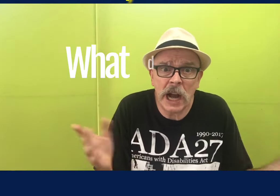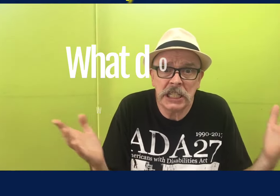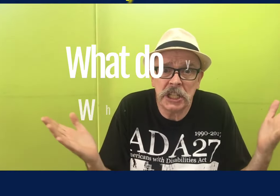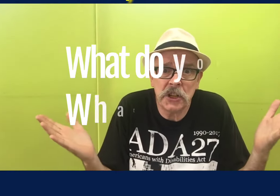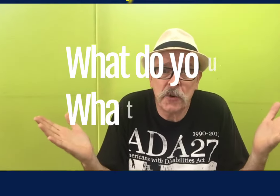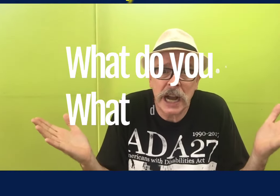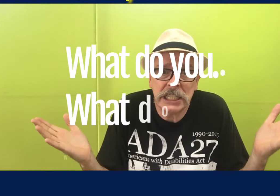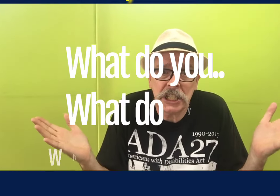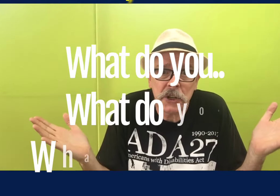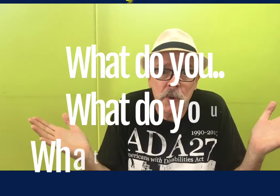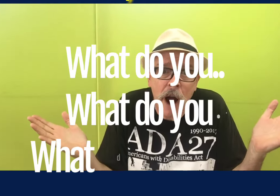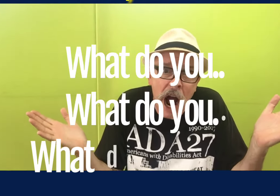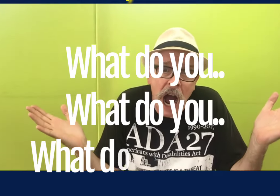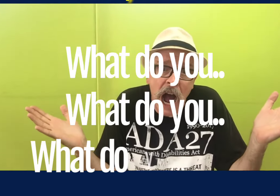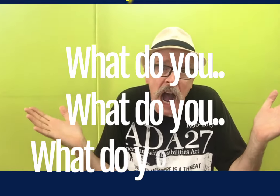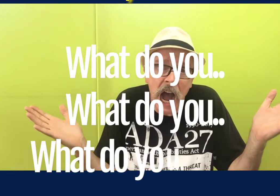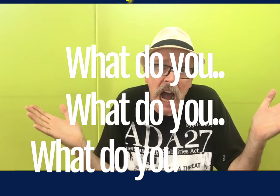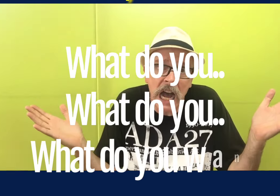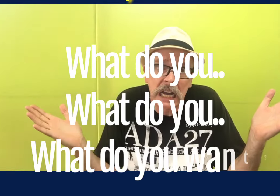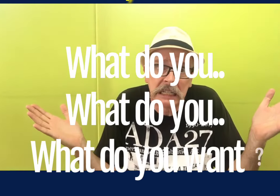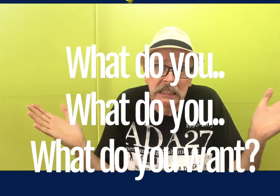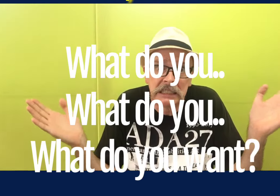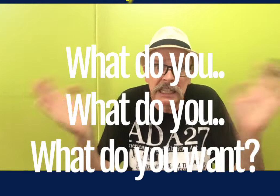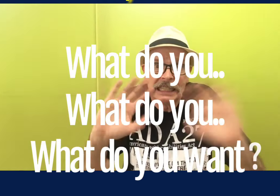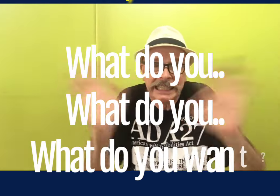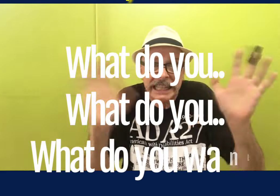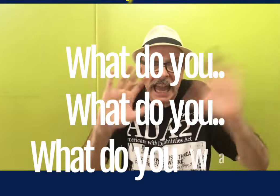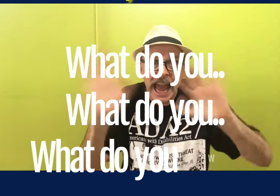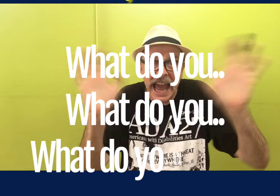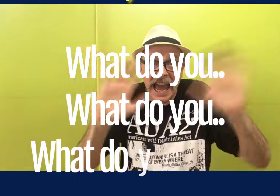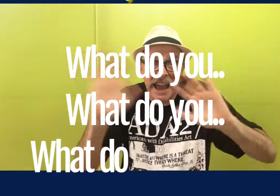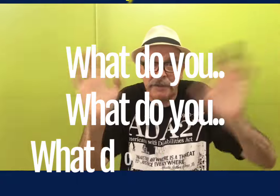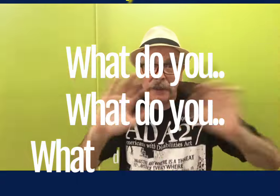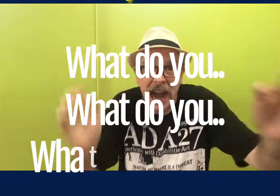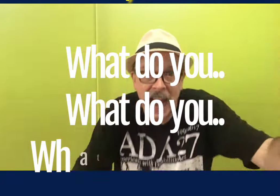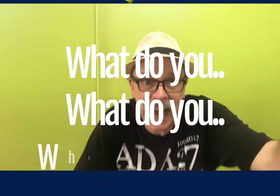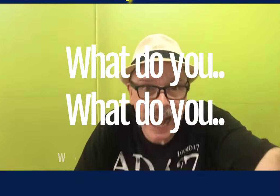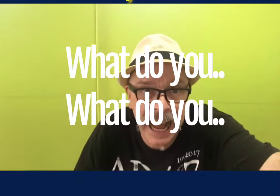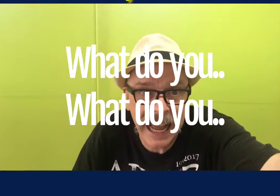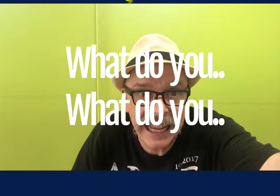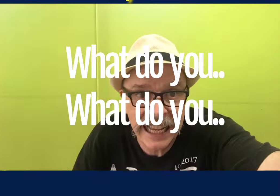What do you want? Yeah, bye-bye.